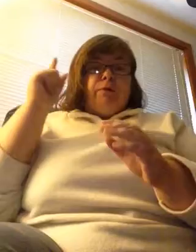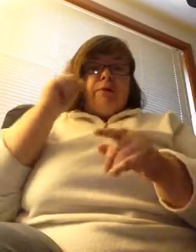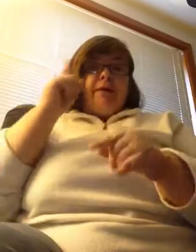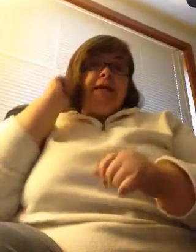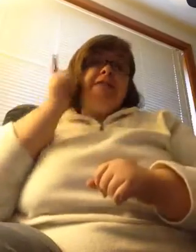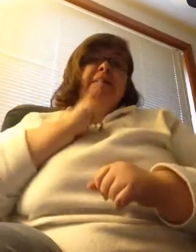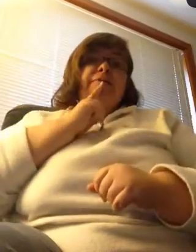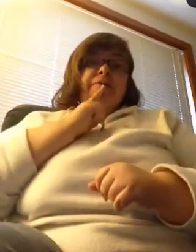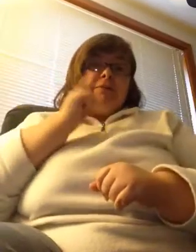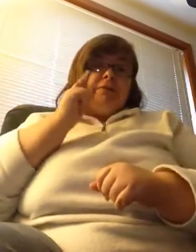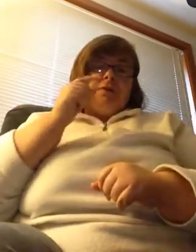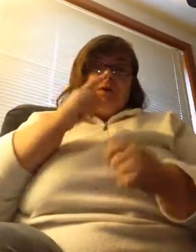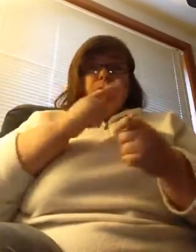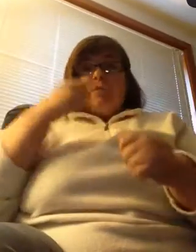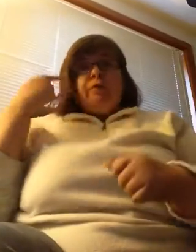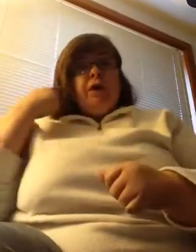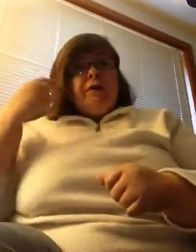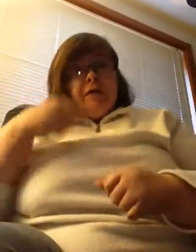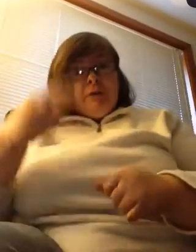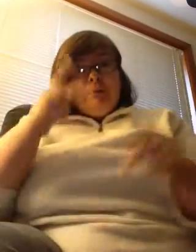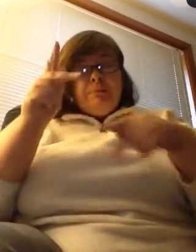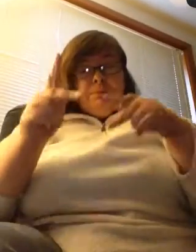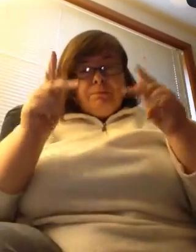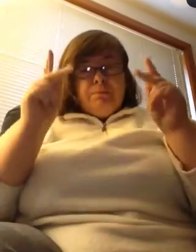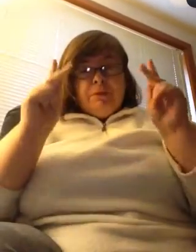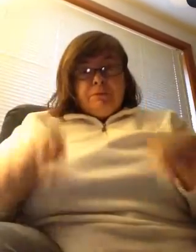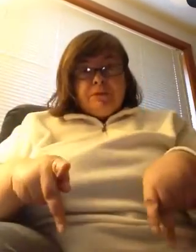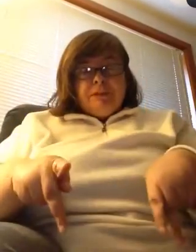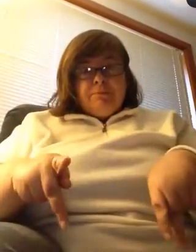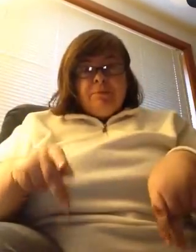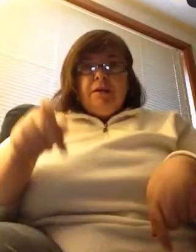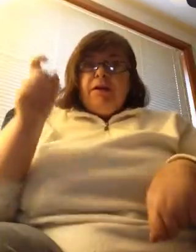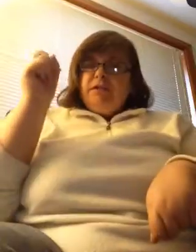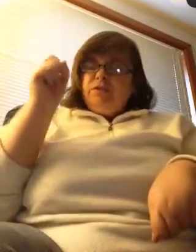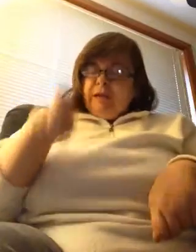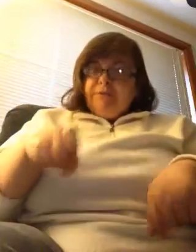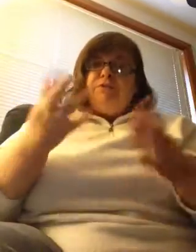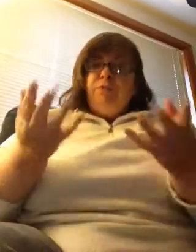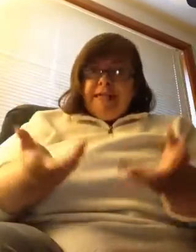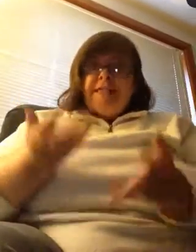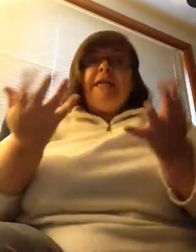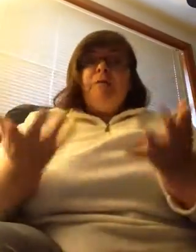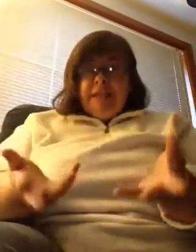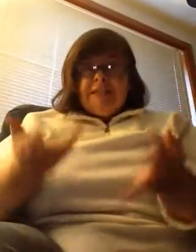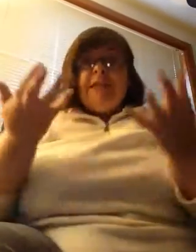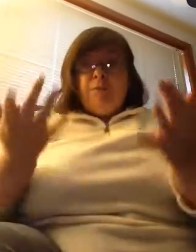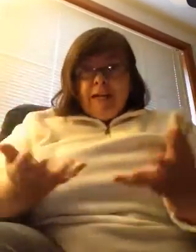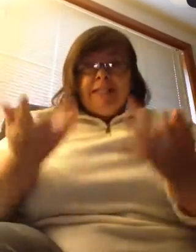for a deaf or hard of hearing person to have to wait and wait and wait